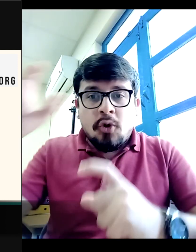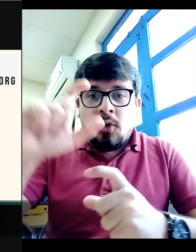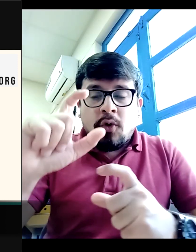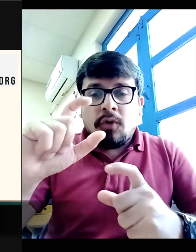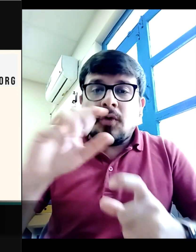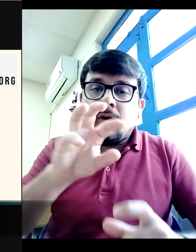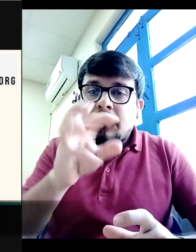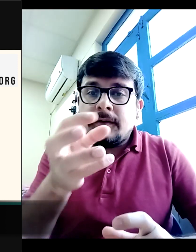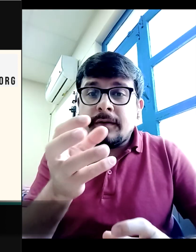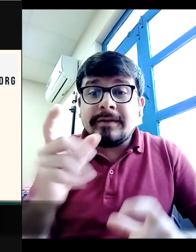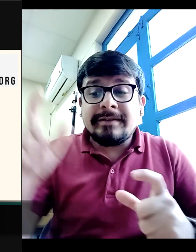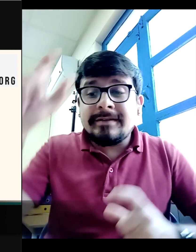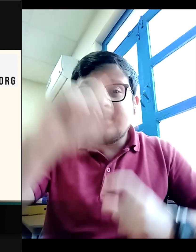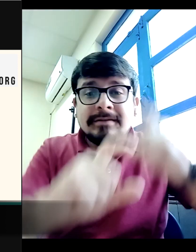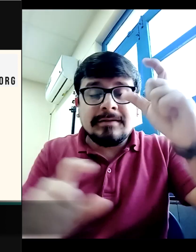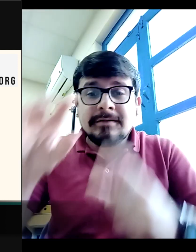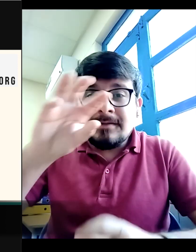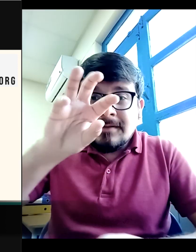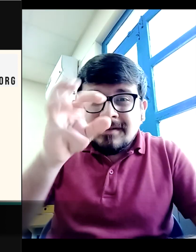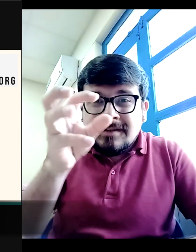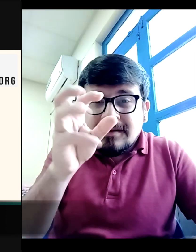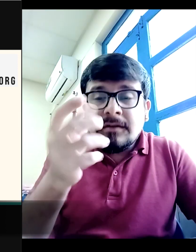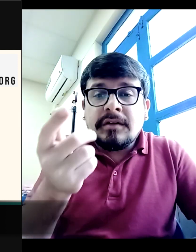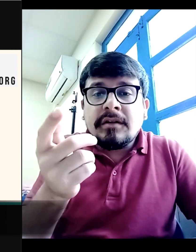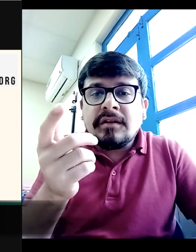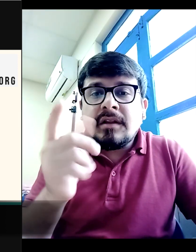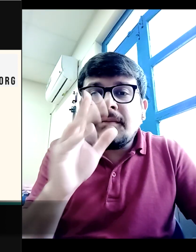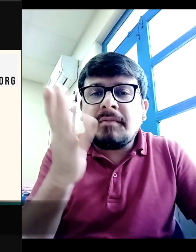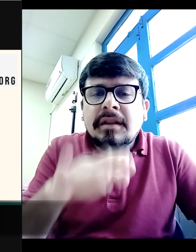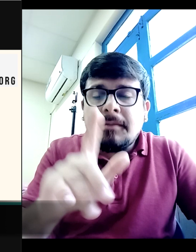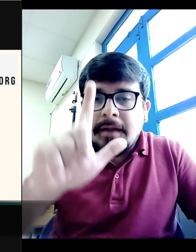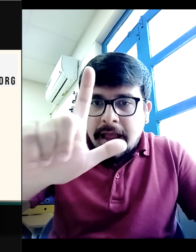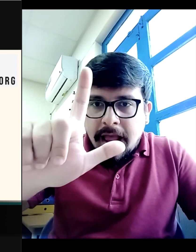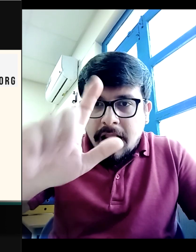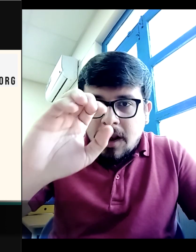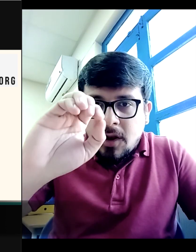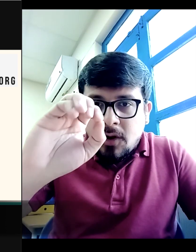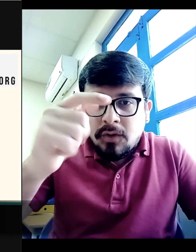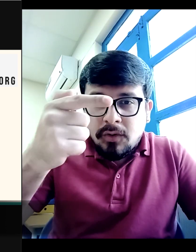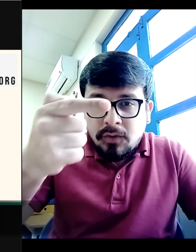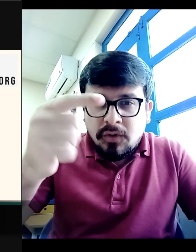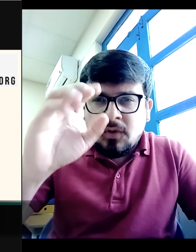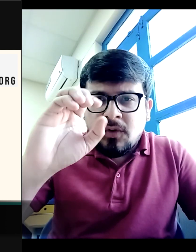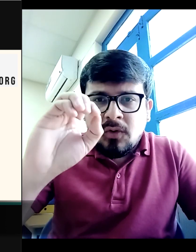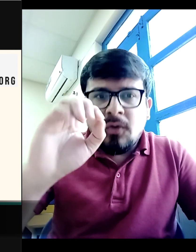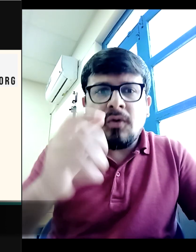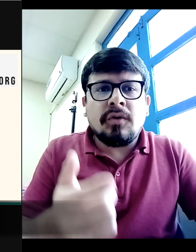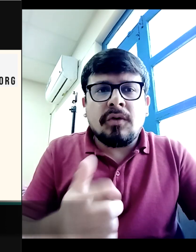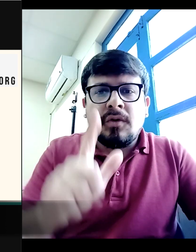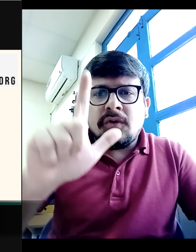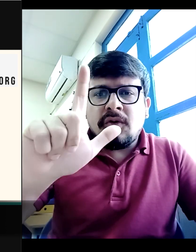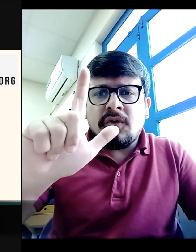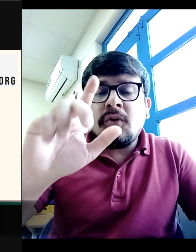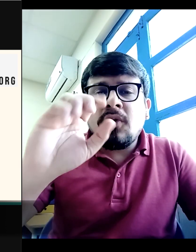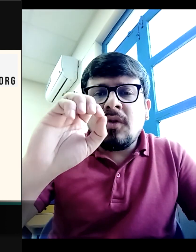about what is logo. We will give some examples of good and bad